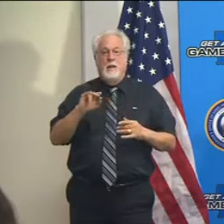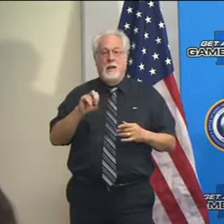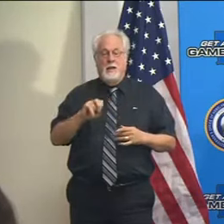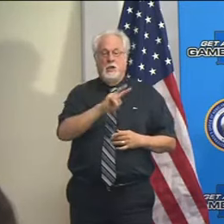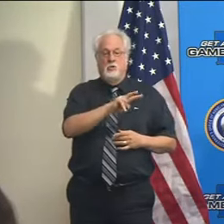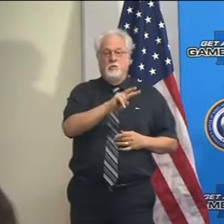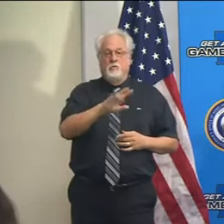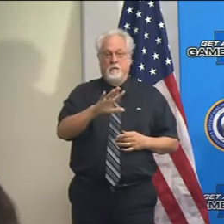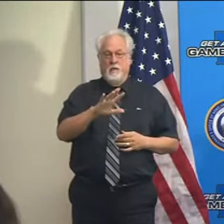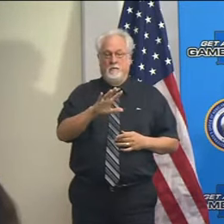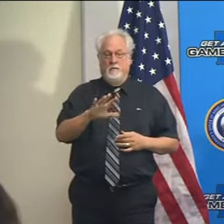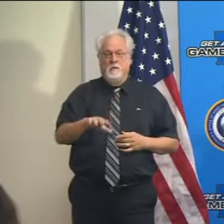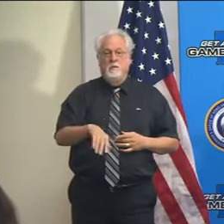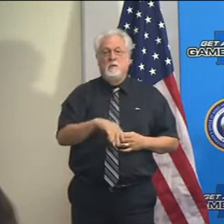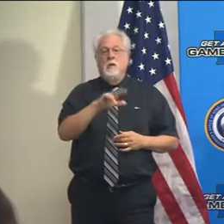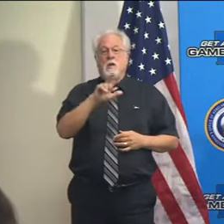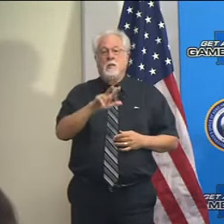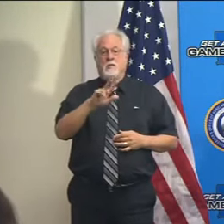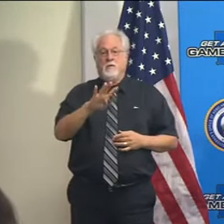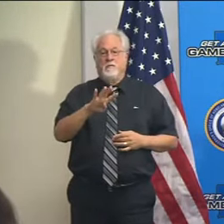is